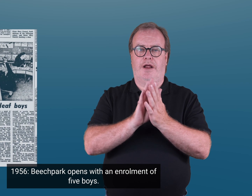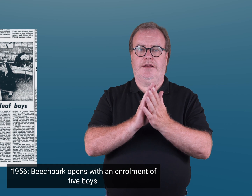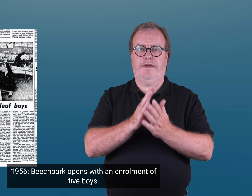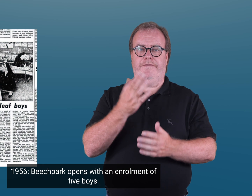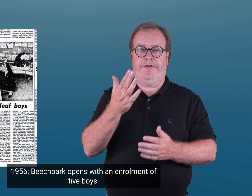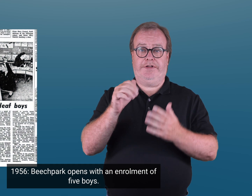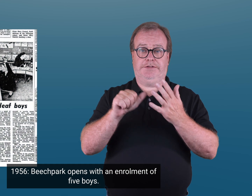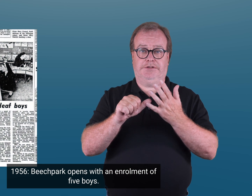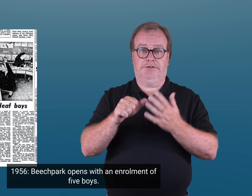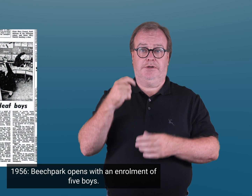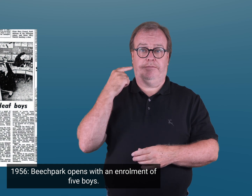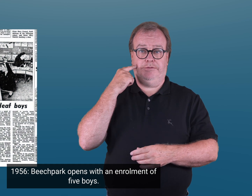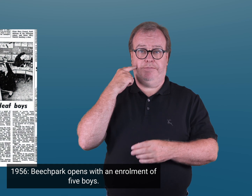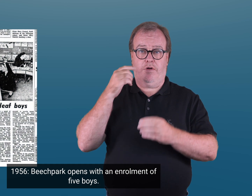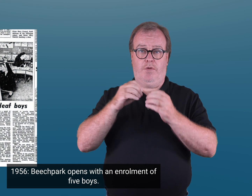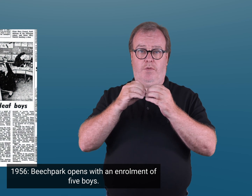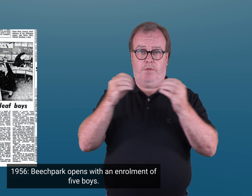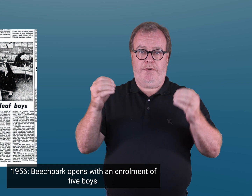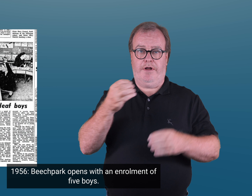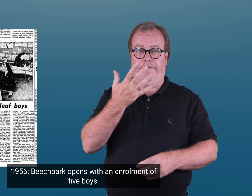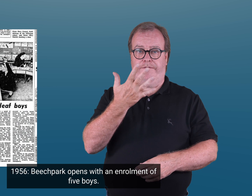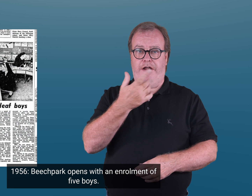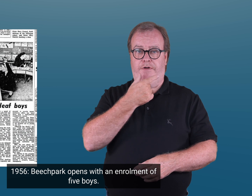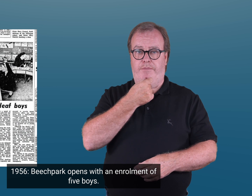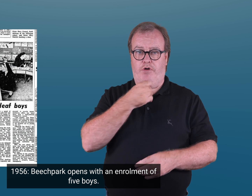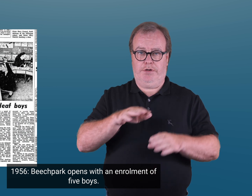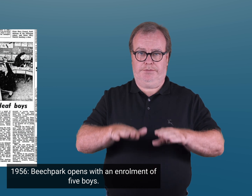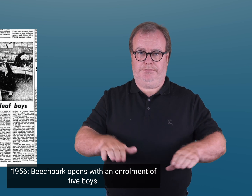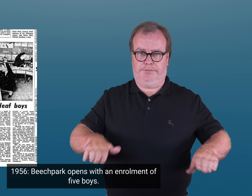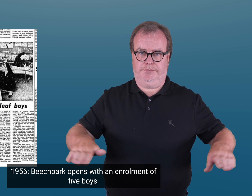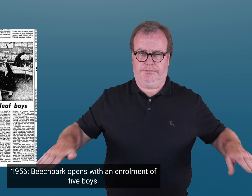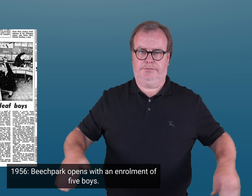(1956) Beechpark opens with an enrolment of 5 boys.